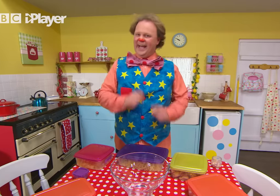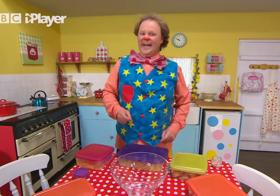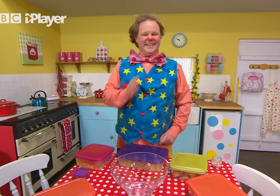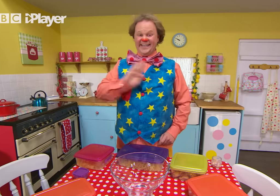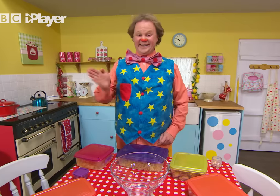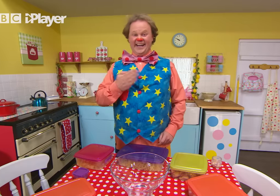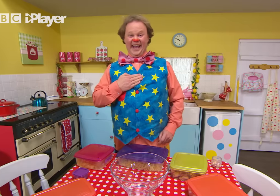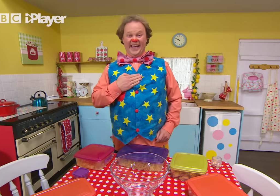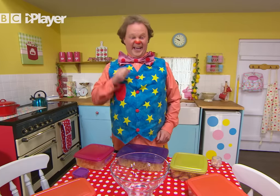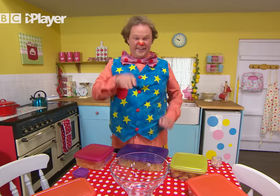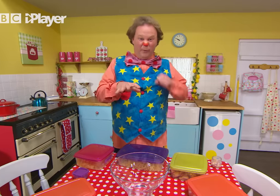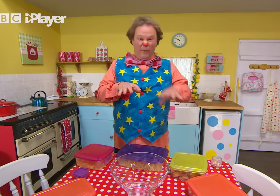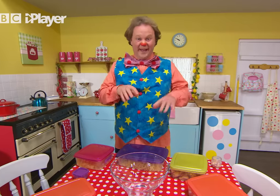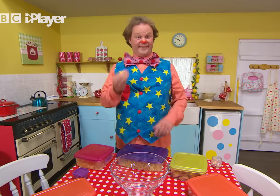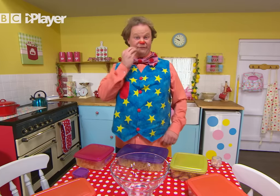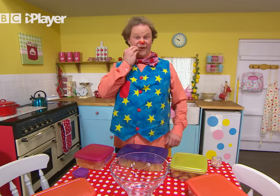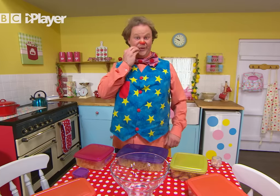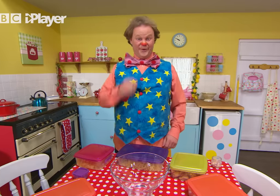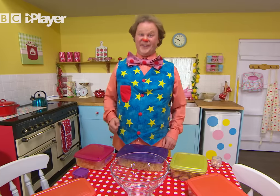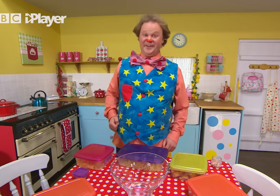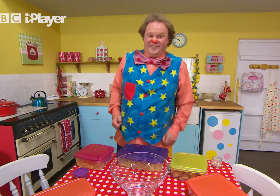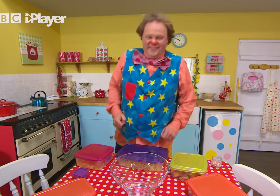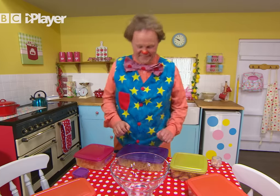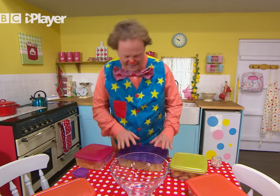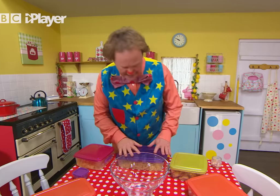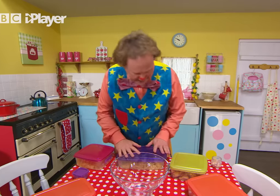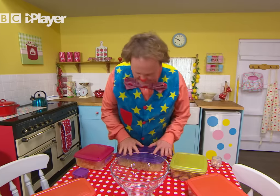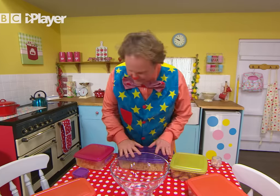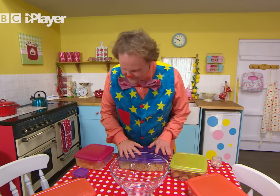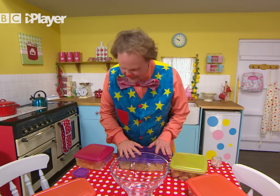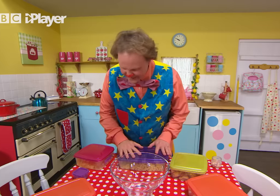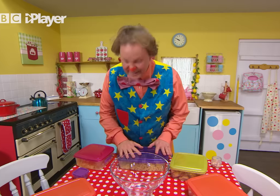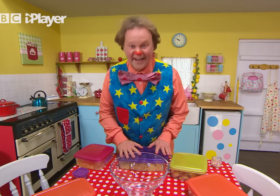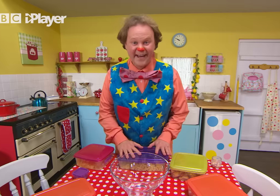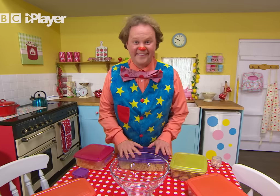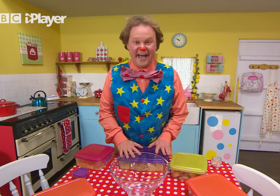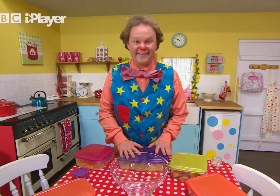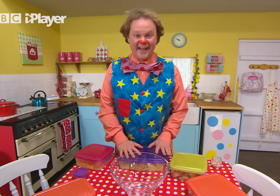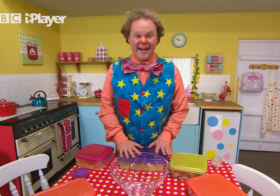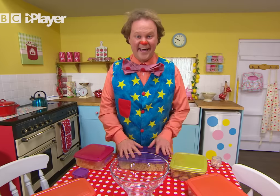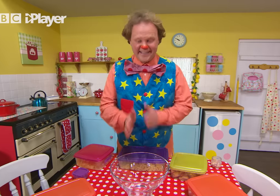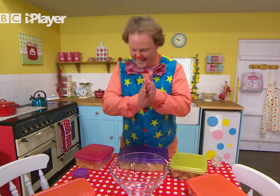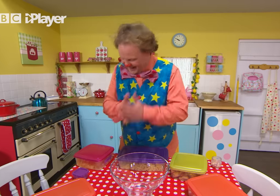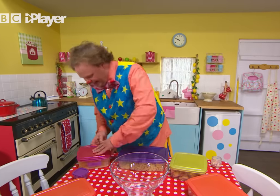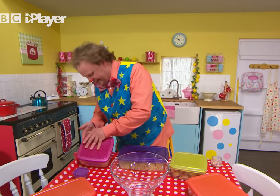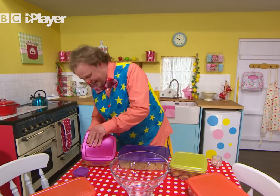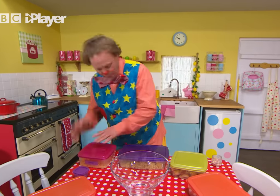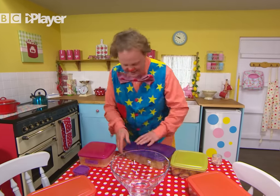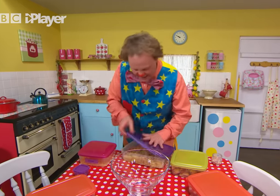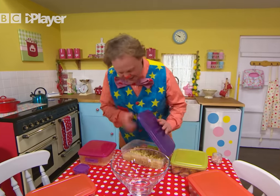she doesn't like to waste food. Right, Let's get started!